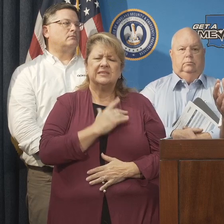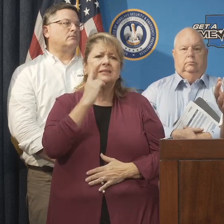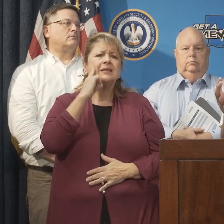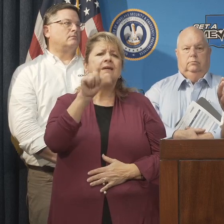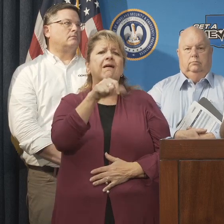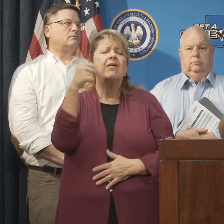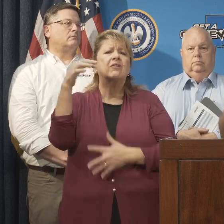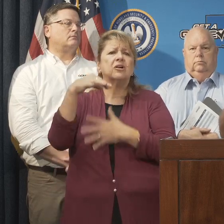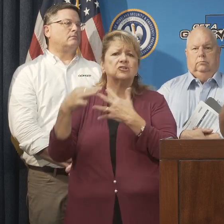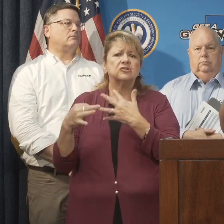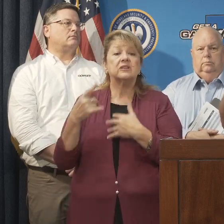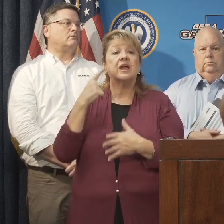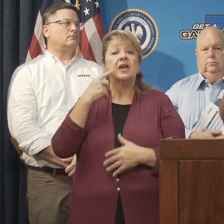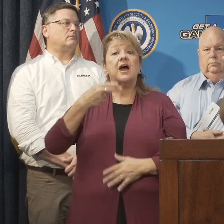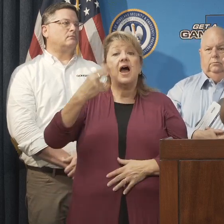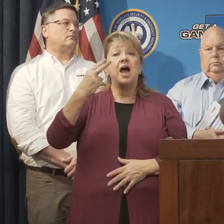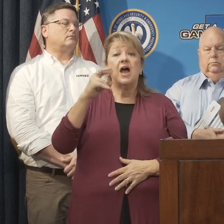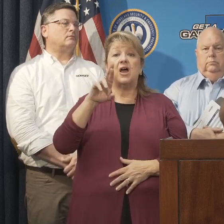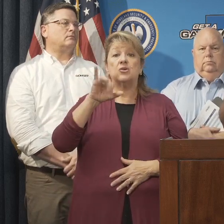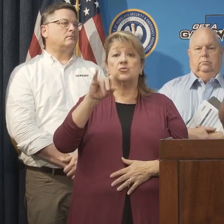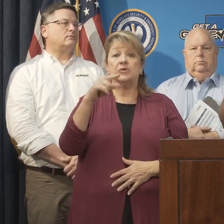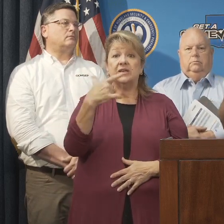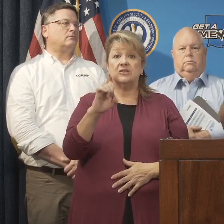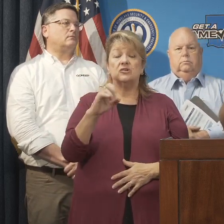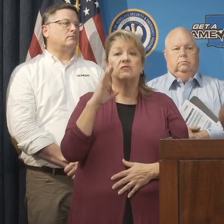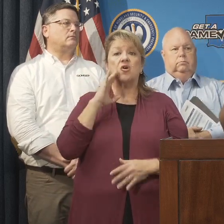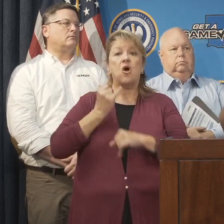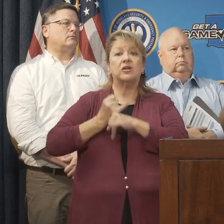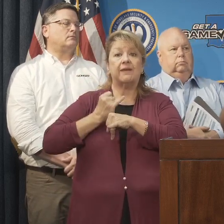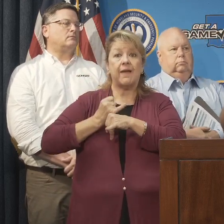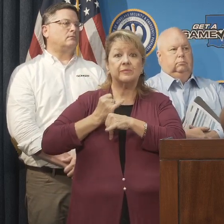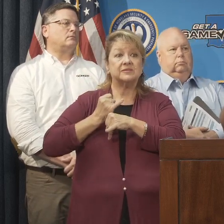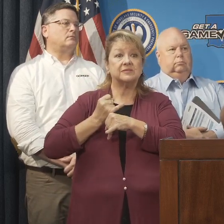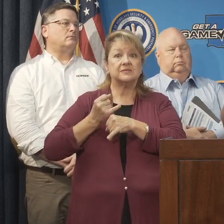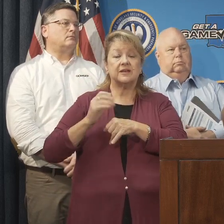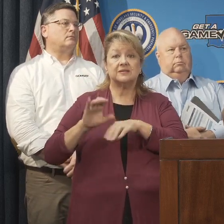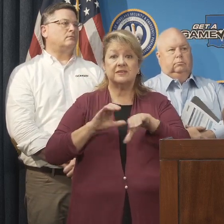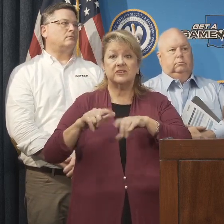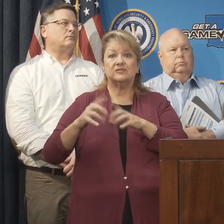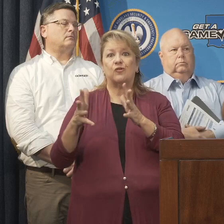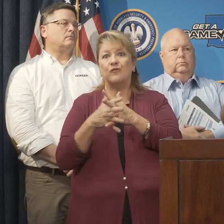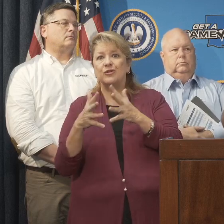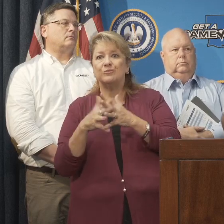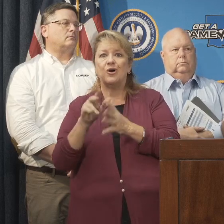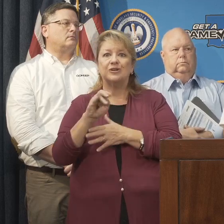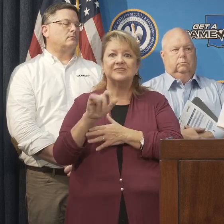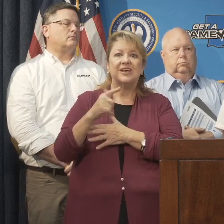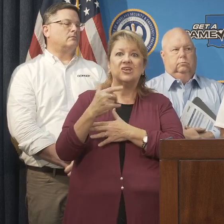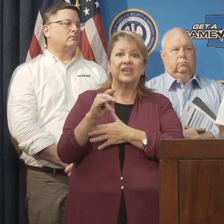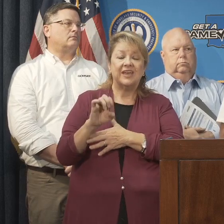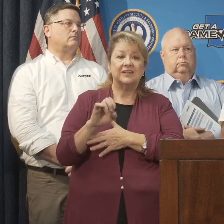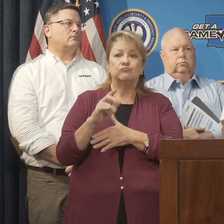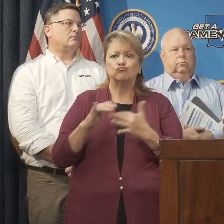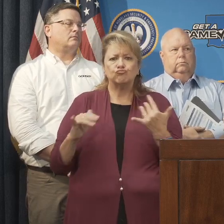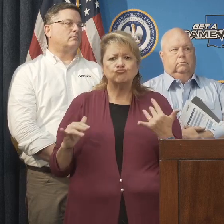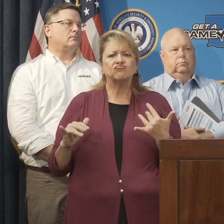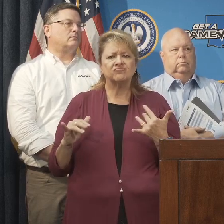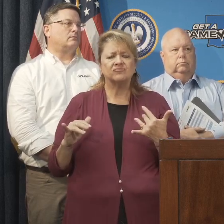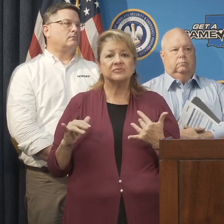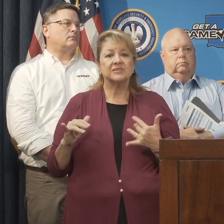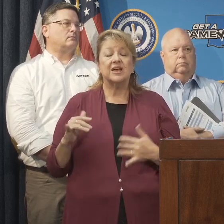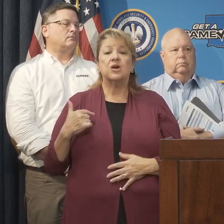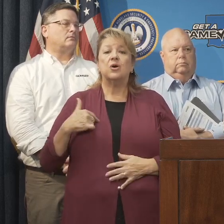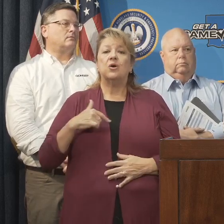education community, for example, for on-campus activities related to football, tailgating, and so forth. So we